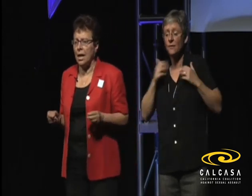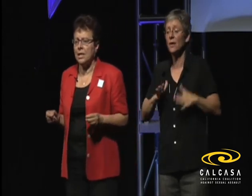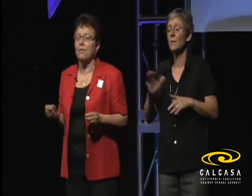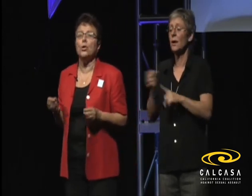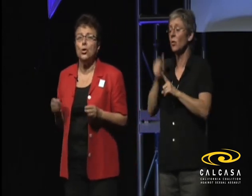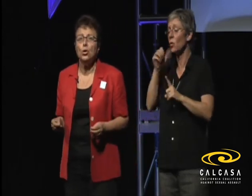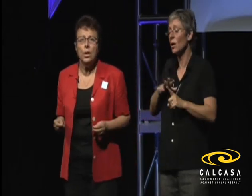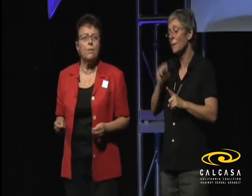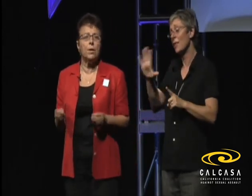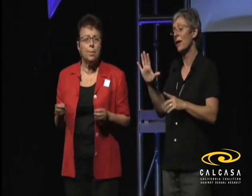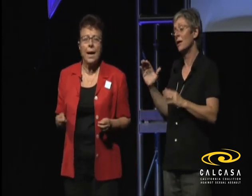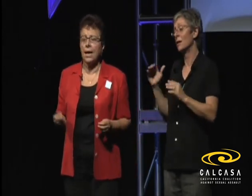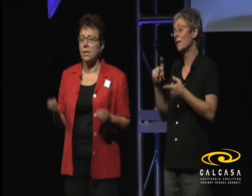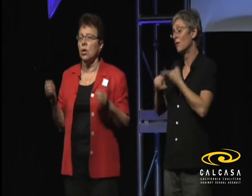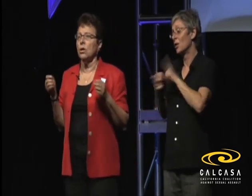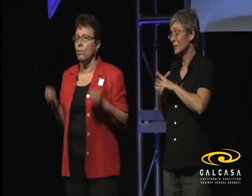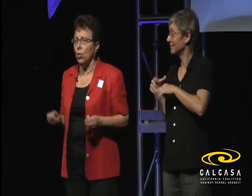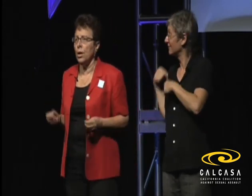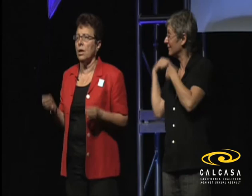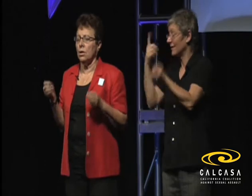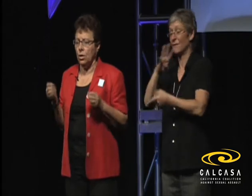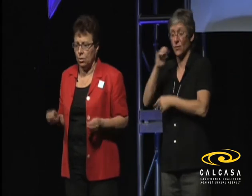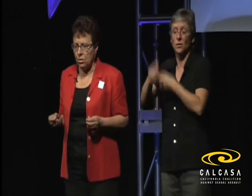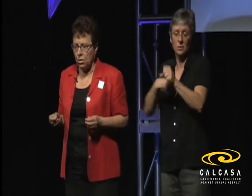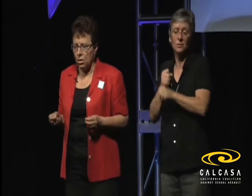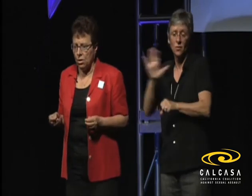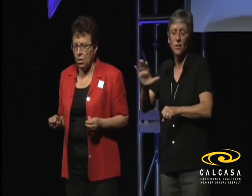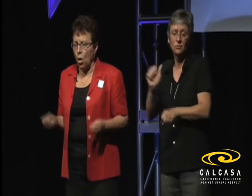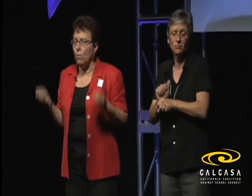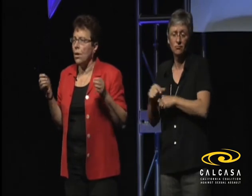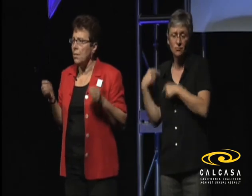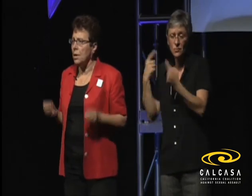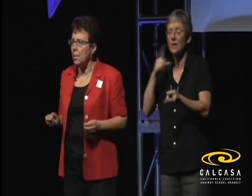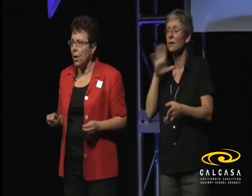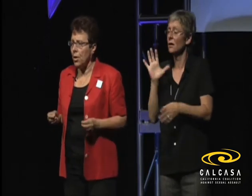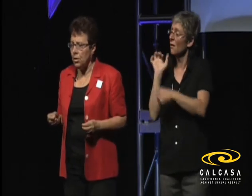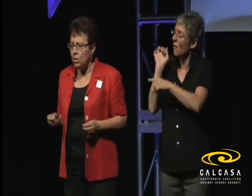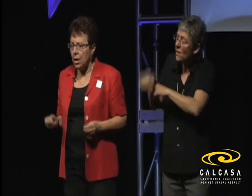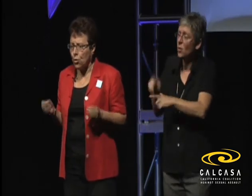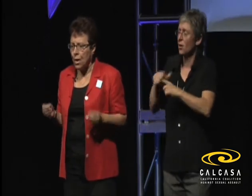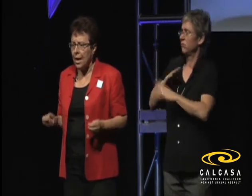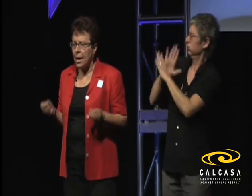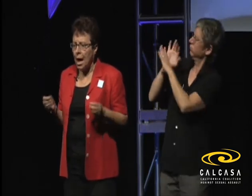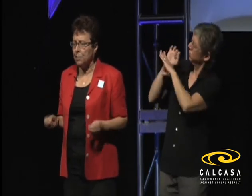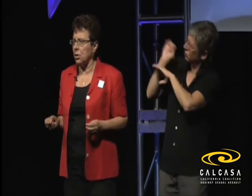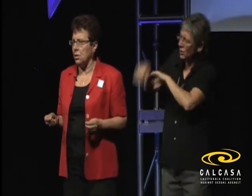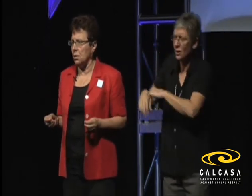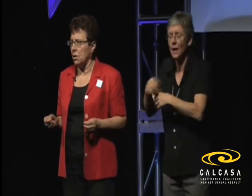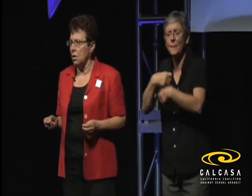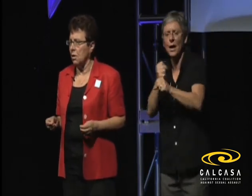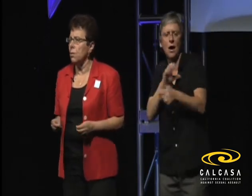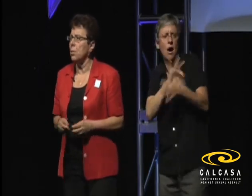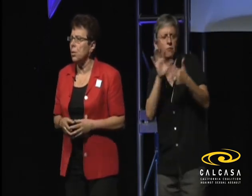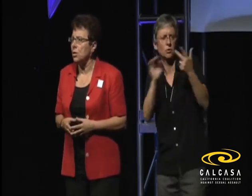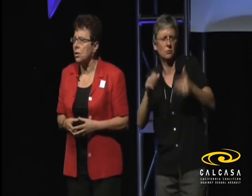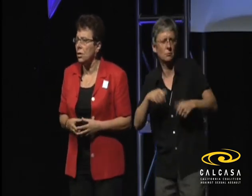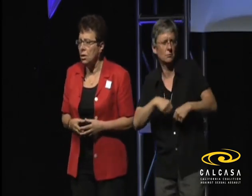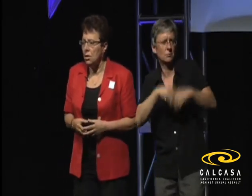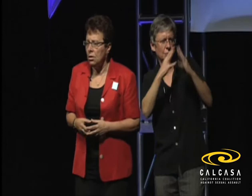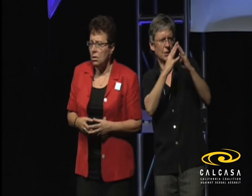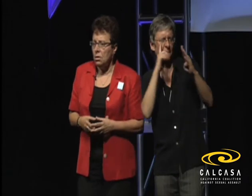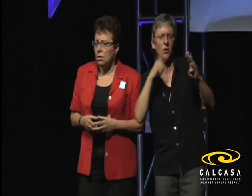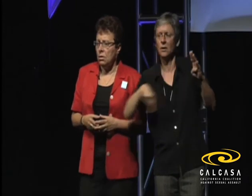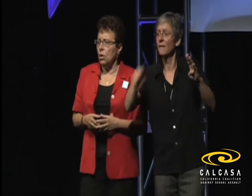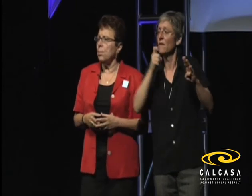their allies have been doing for the past 40 years, overcoming the barriers and creating options, from the